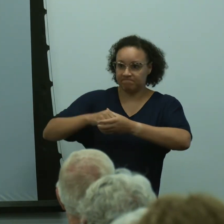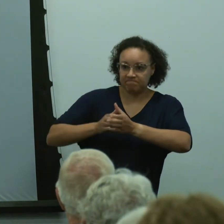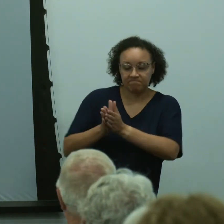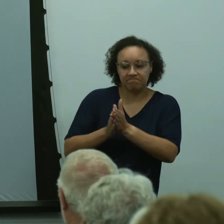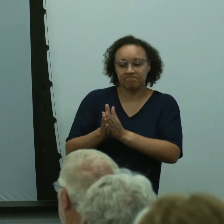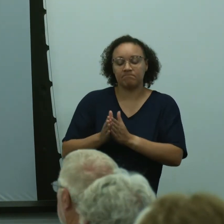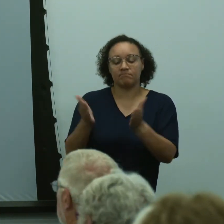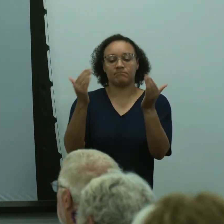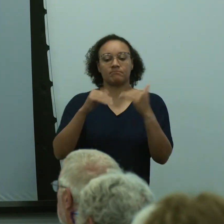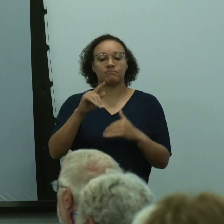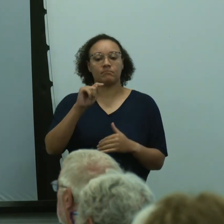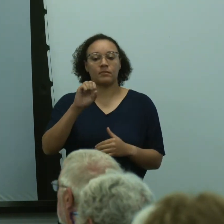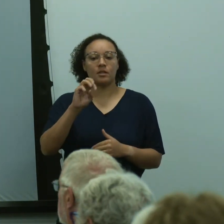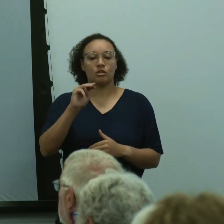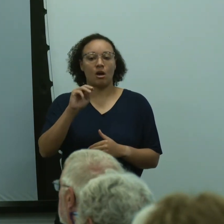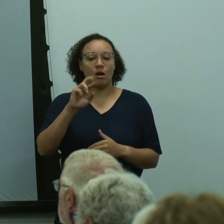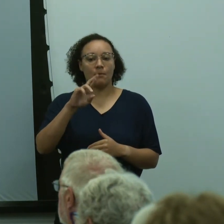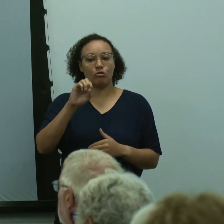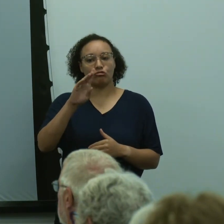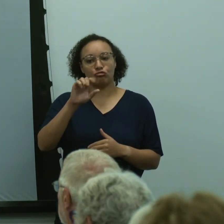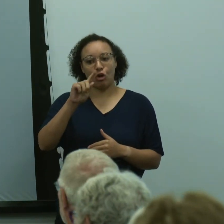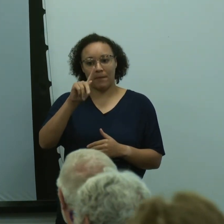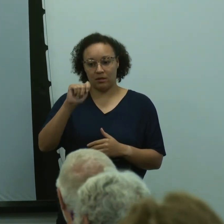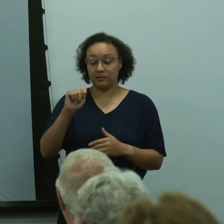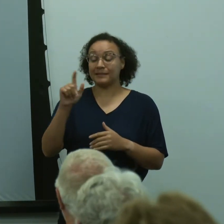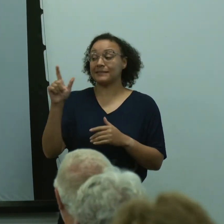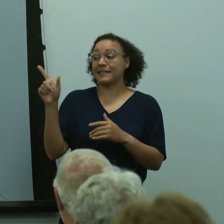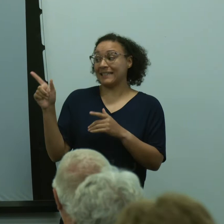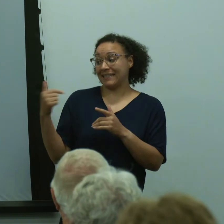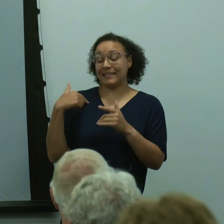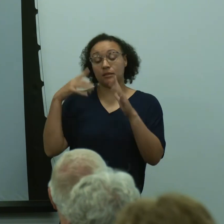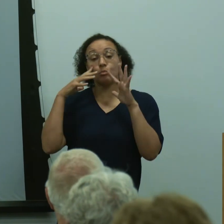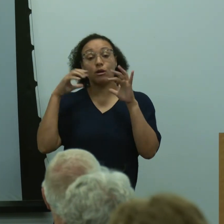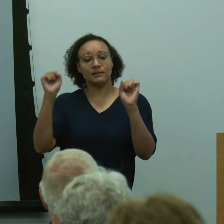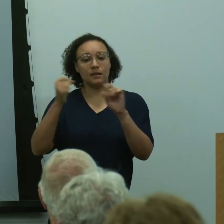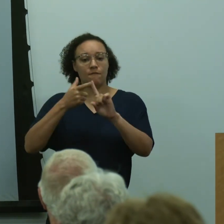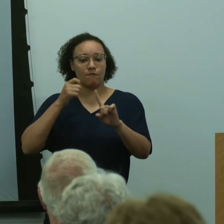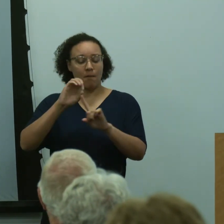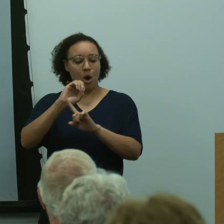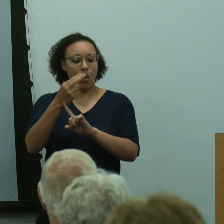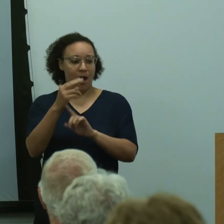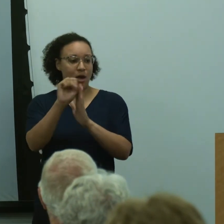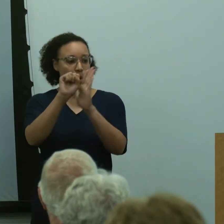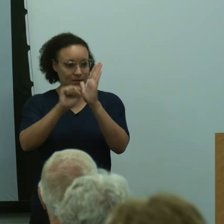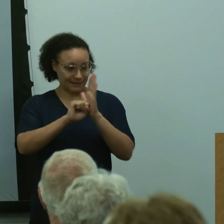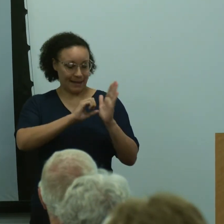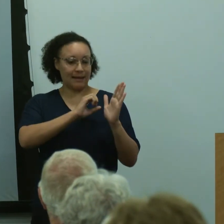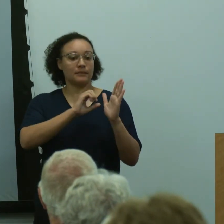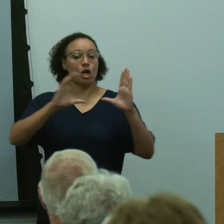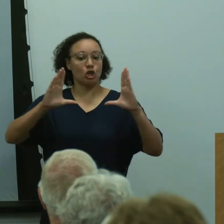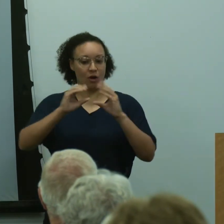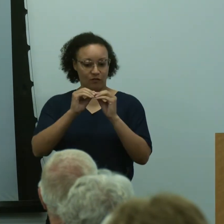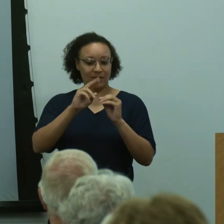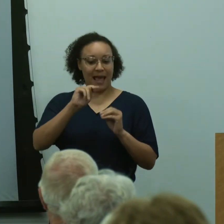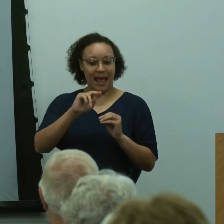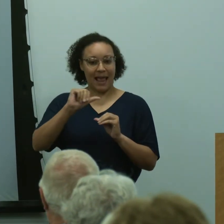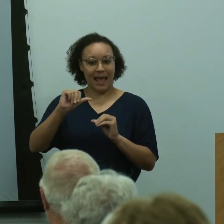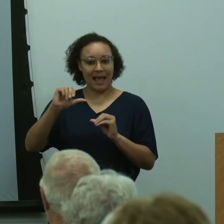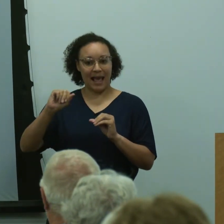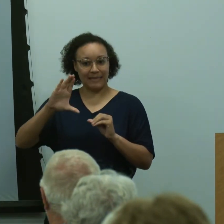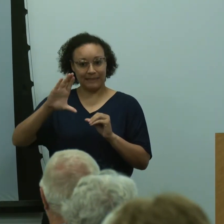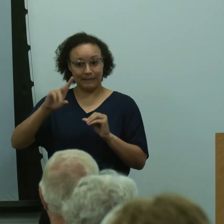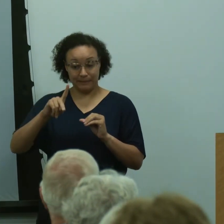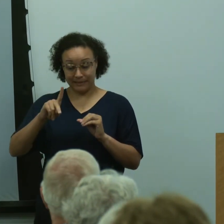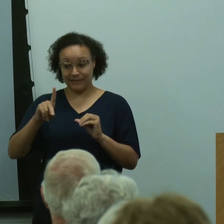Tom Roberts is our next presenter, and he's the president of the Ohio State Conference, NAACP.